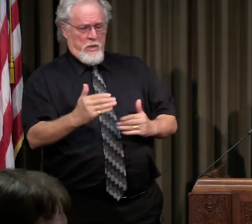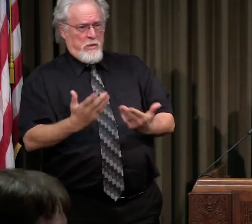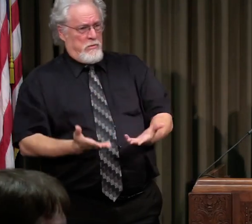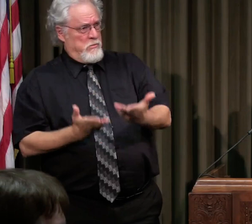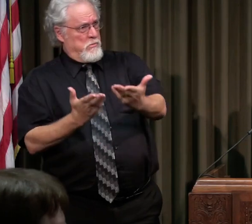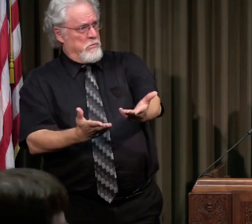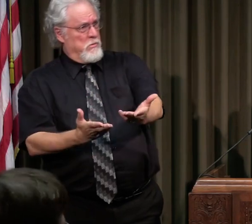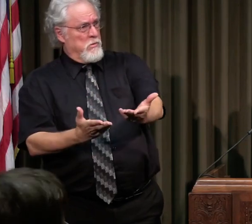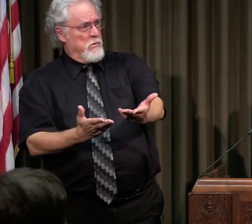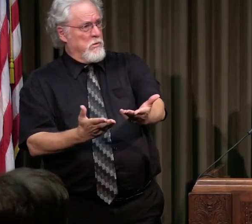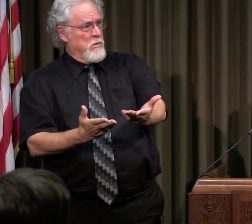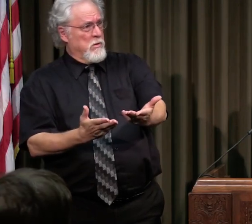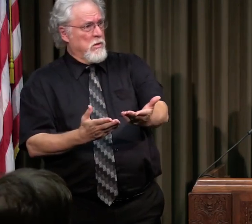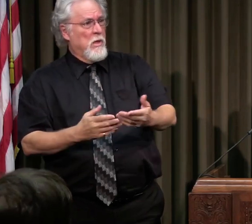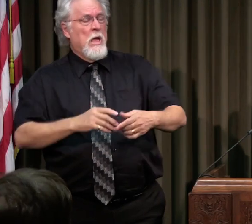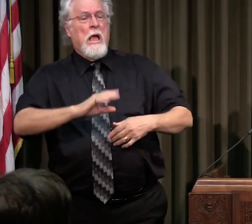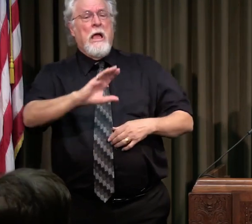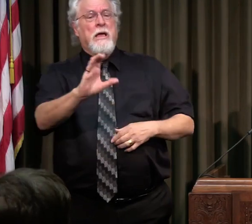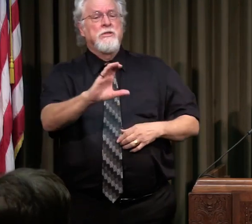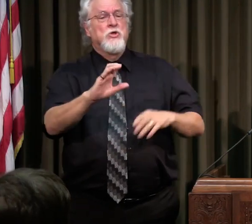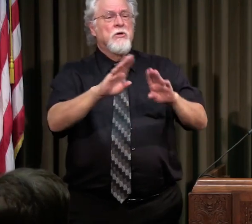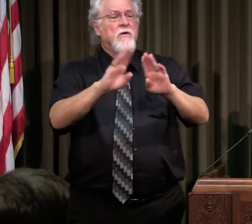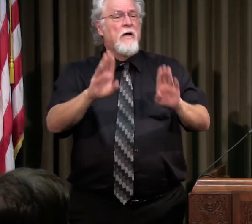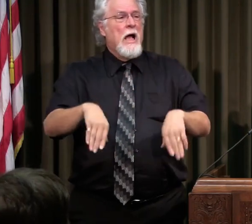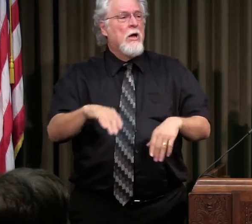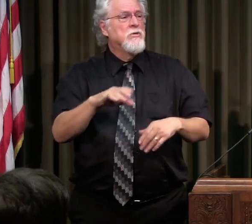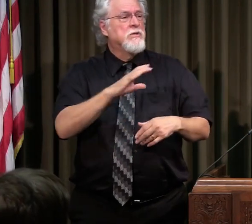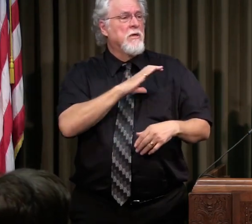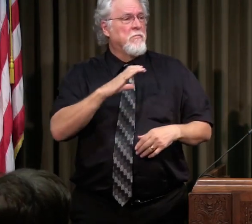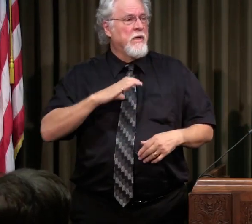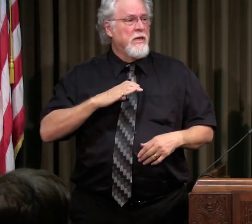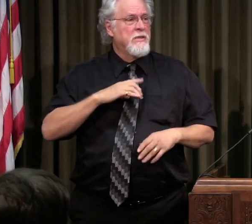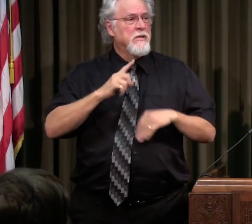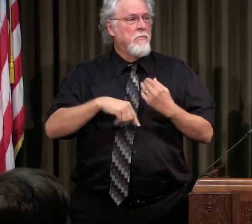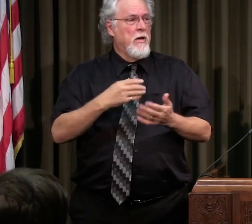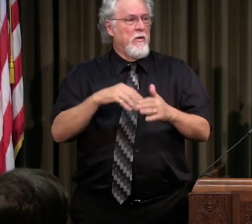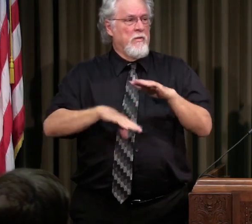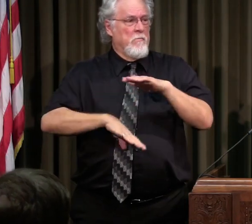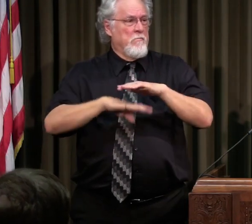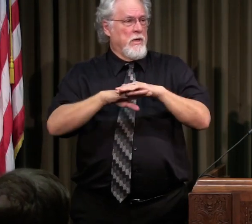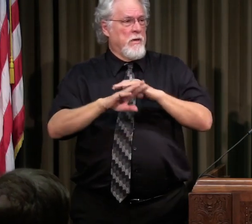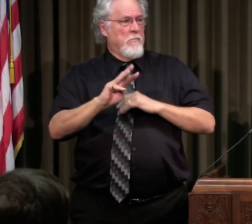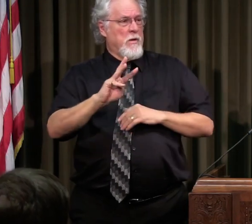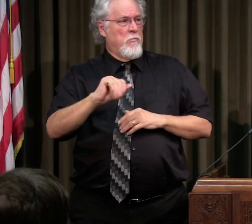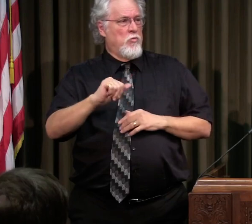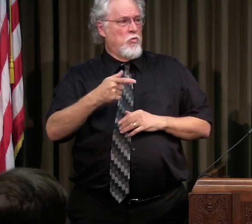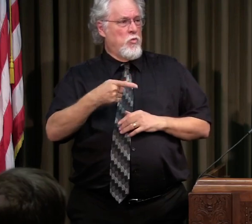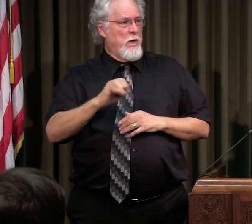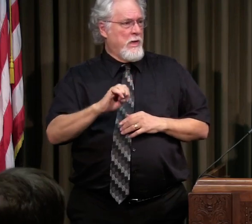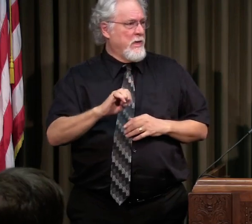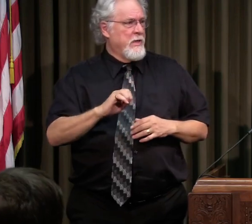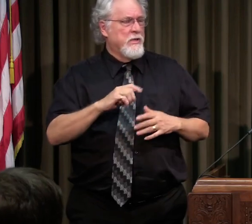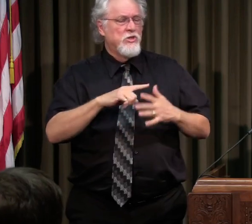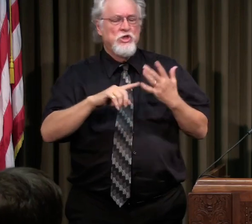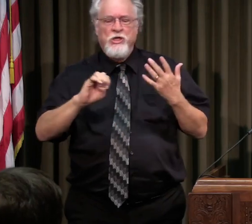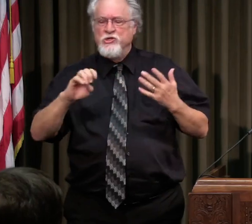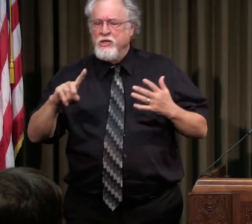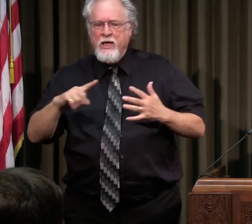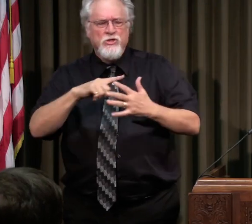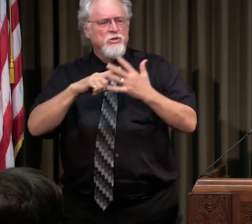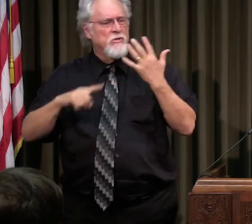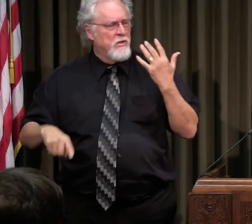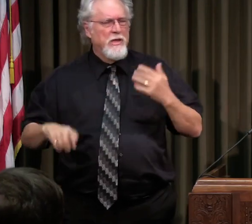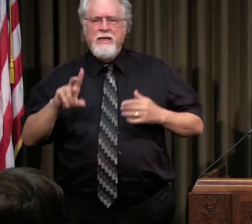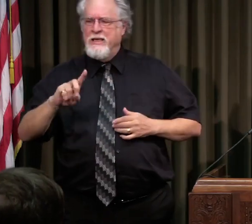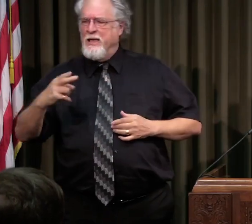specifically conservative House committees regarding the minimum wage and education?